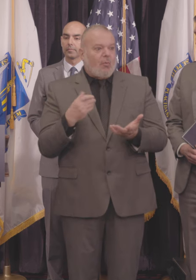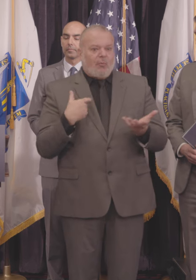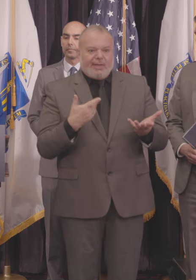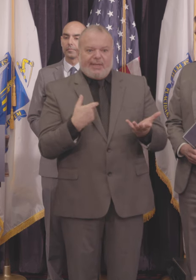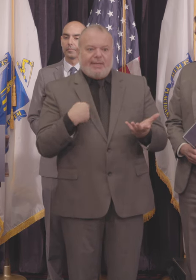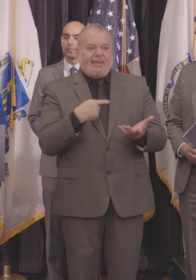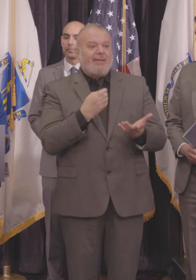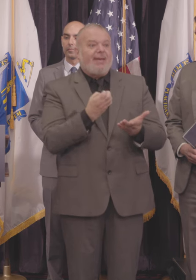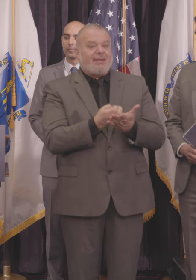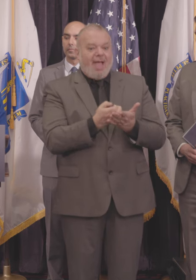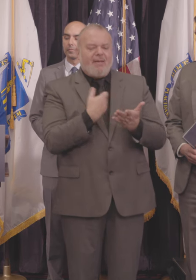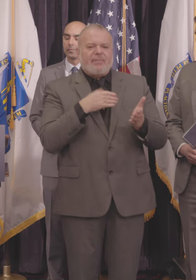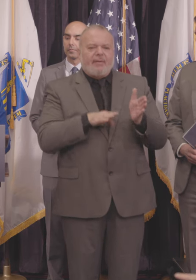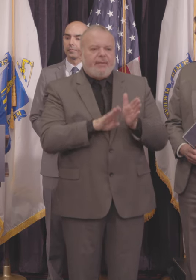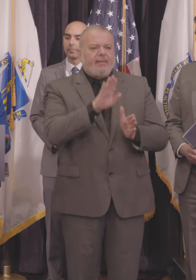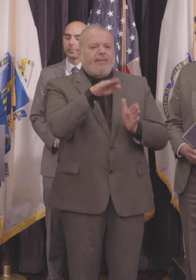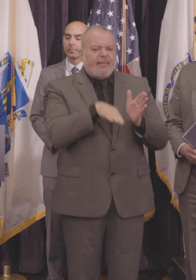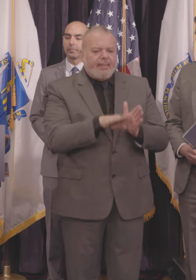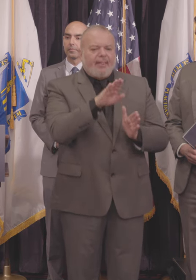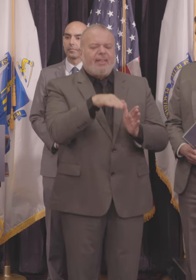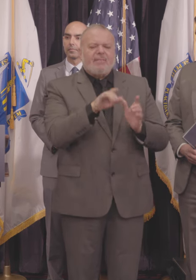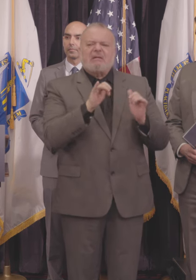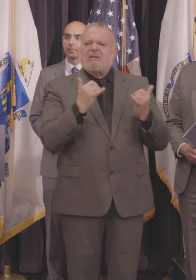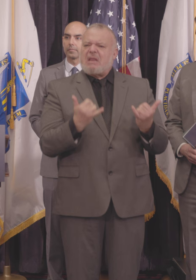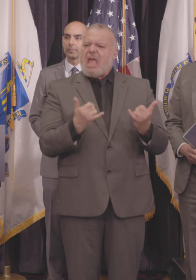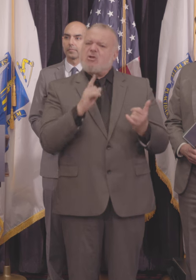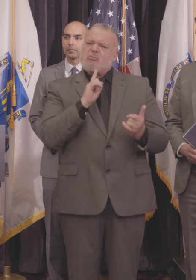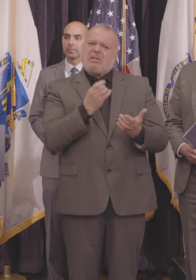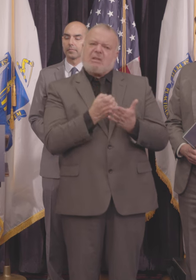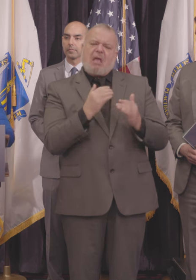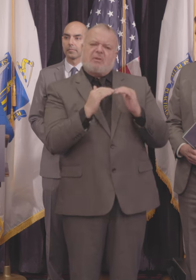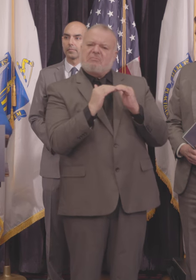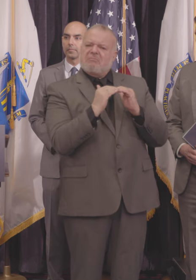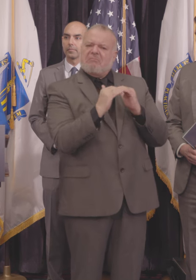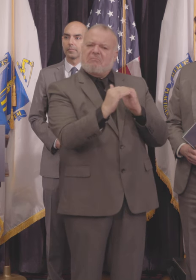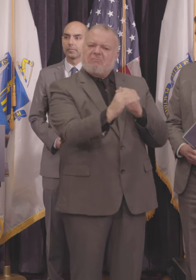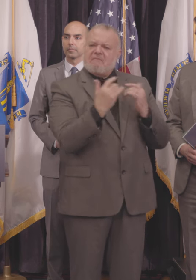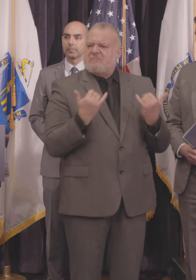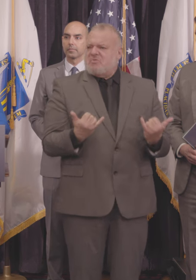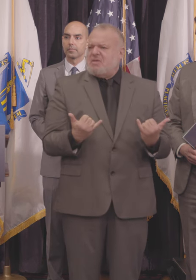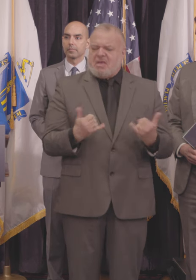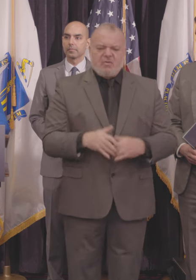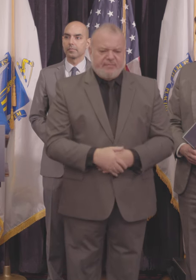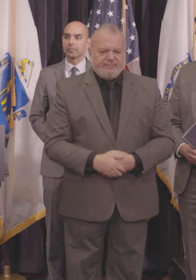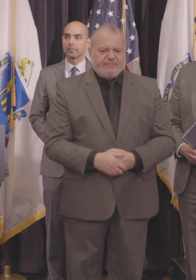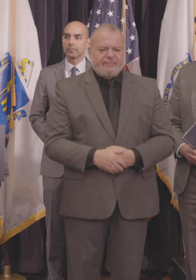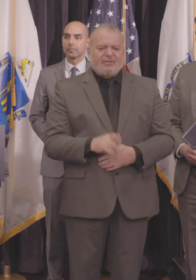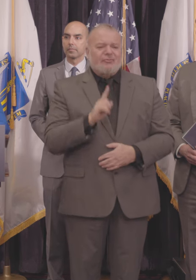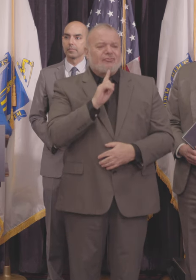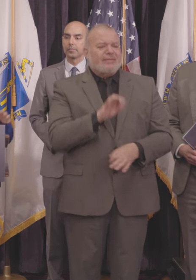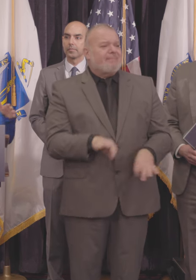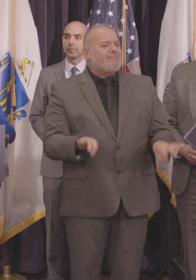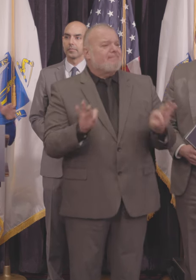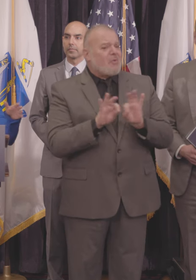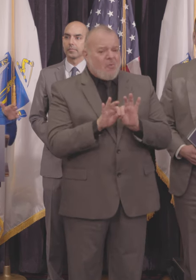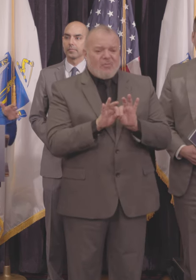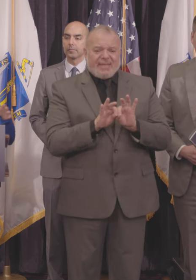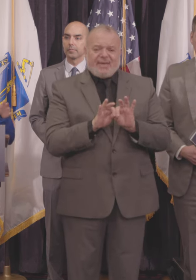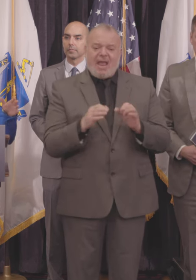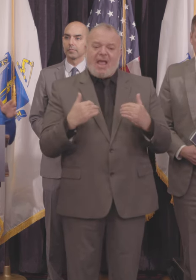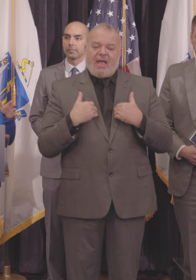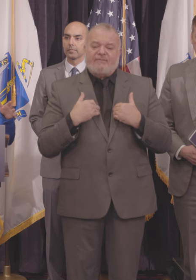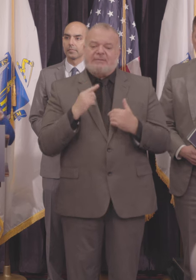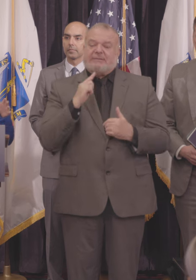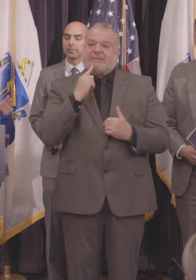is important that we manage spending in a way that is making strategic choices, examining